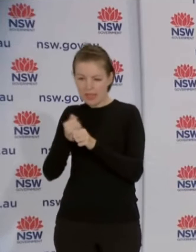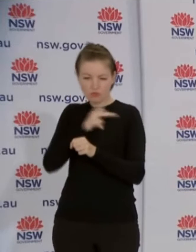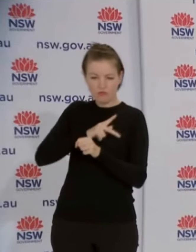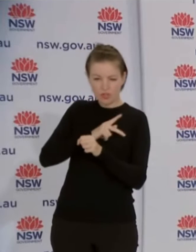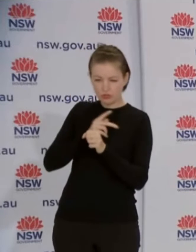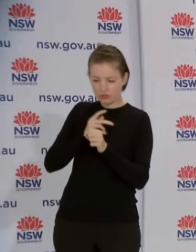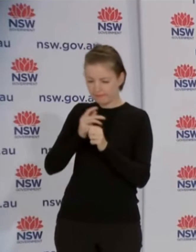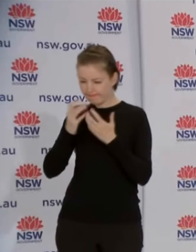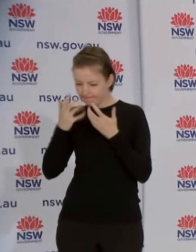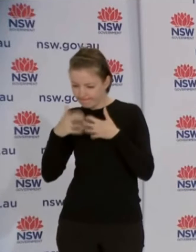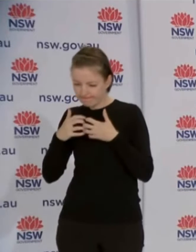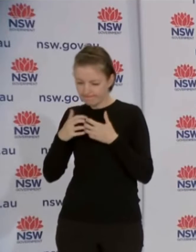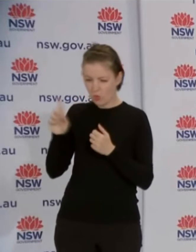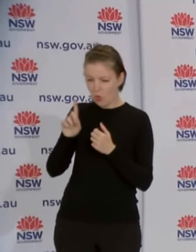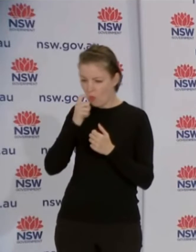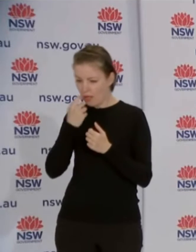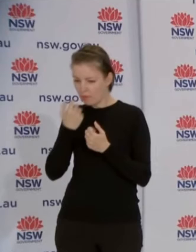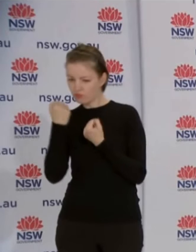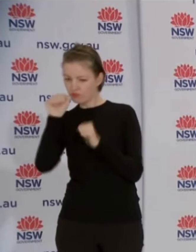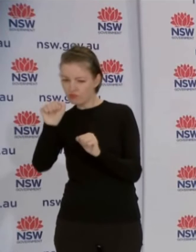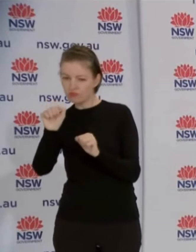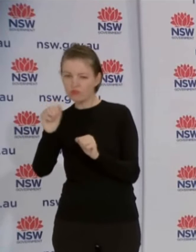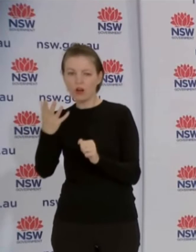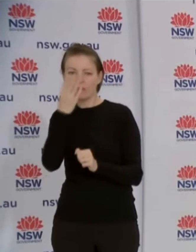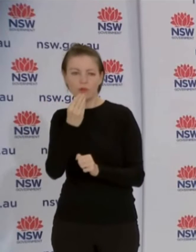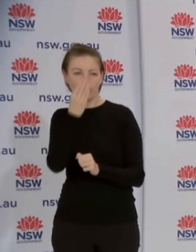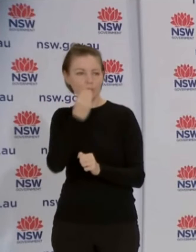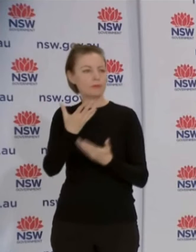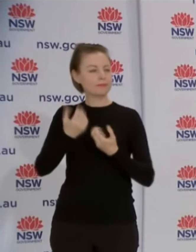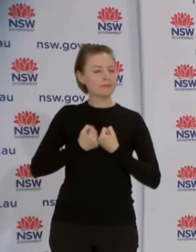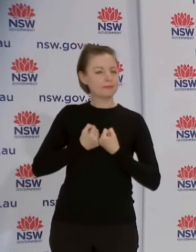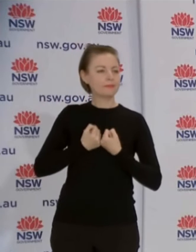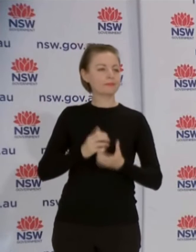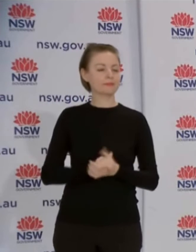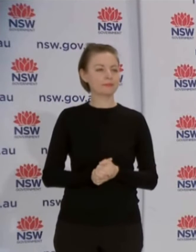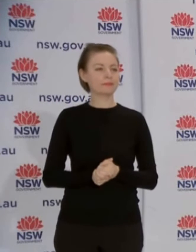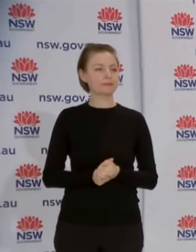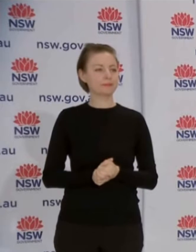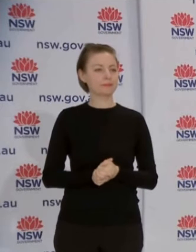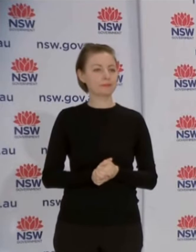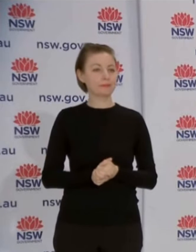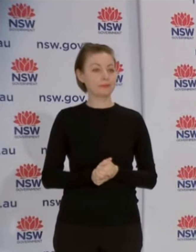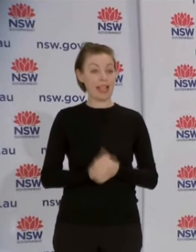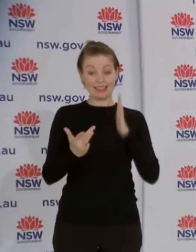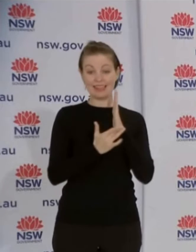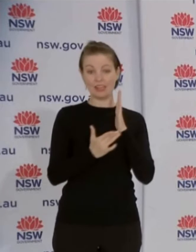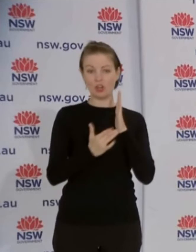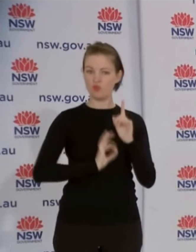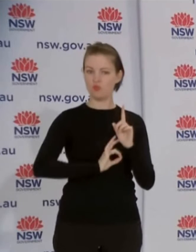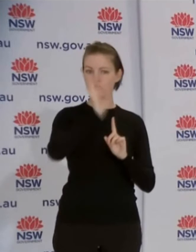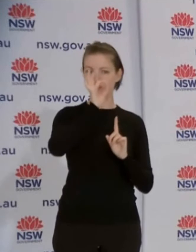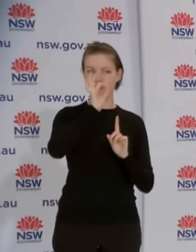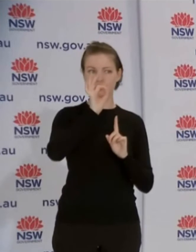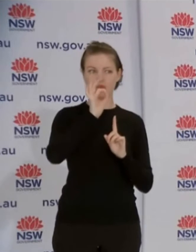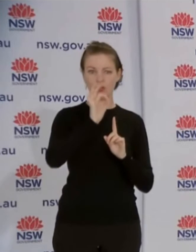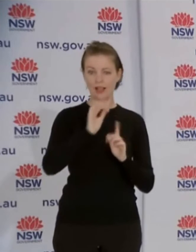strains, and we have a vaccine. What's really useful is some of the technology. We've made vaccines quicker than we've ever